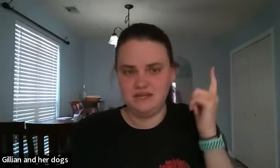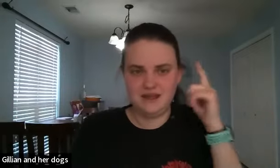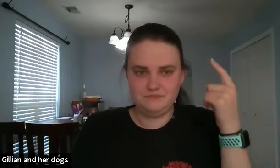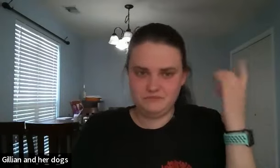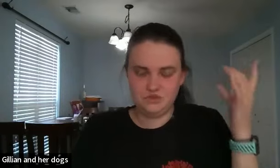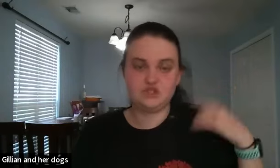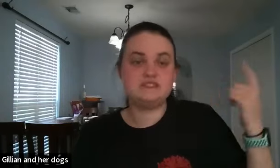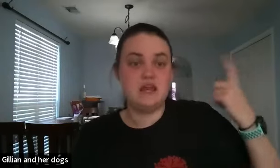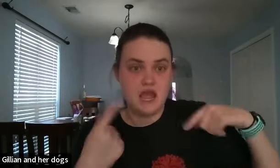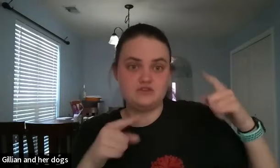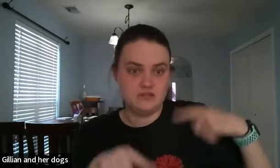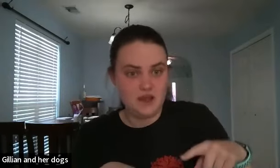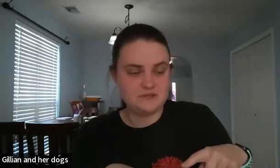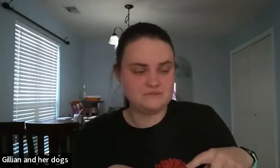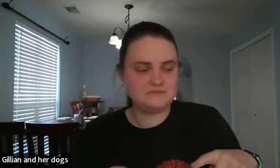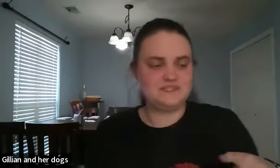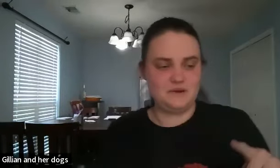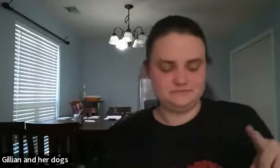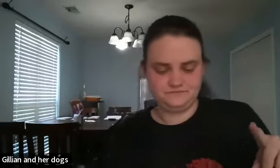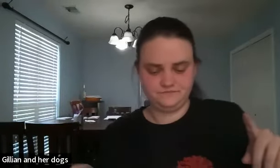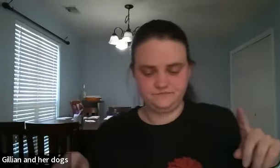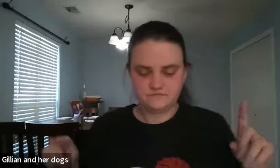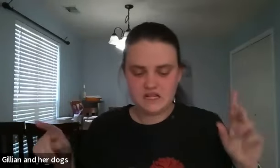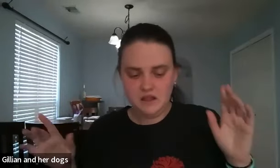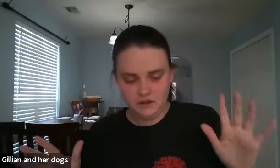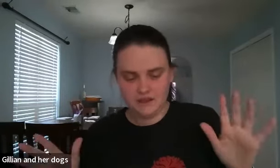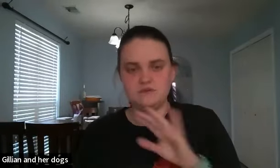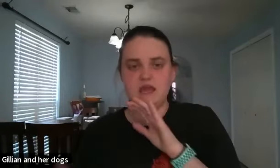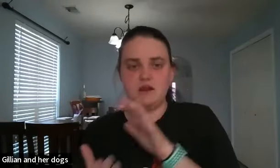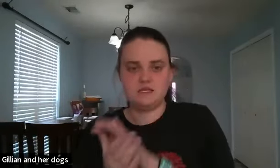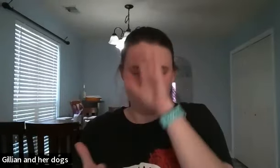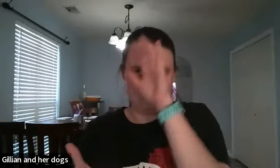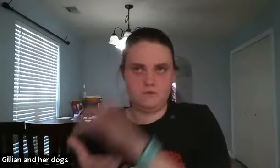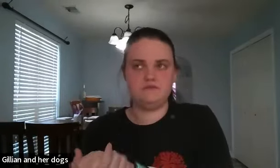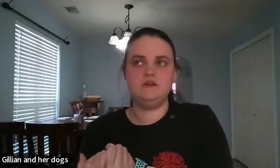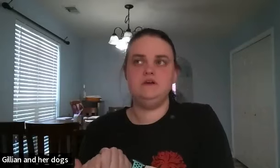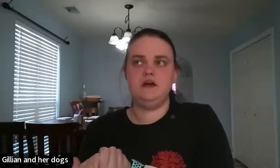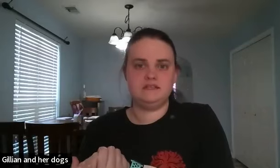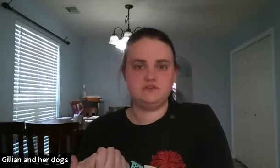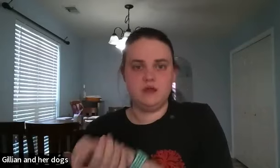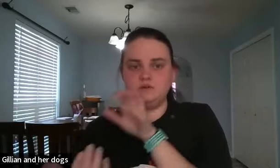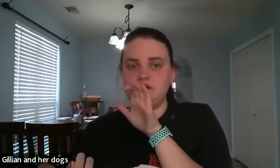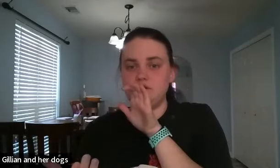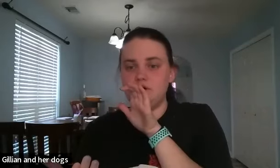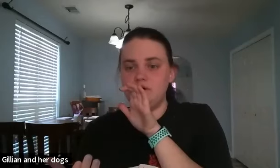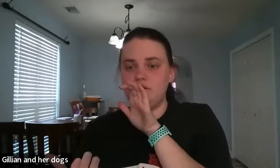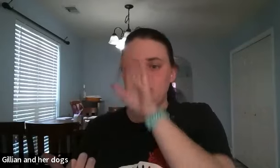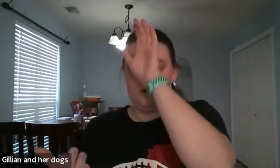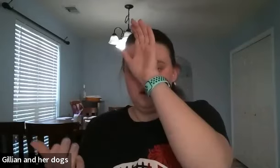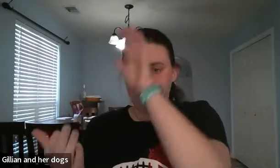kind of starts to naturally happen. So, okay. So we had our husband, we have our wife. I said those backwards. We have our